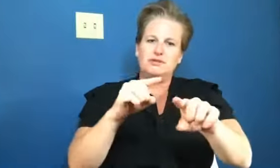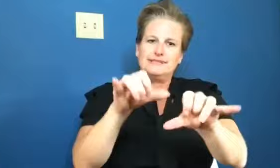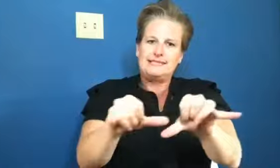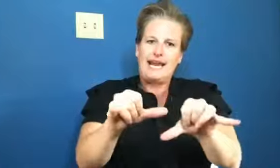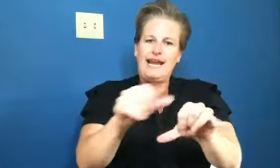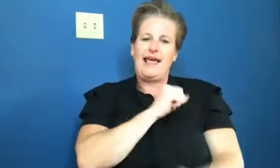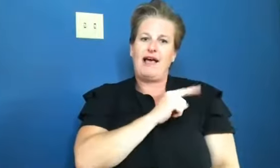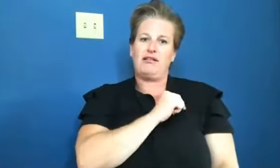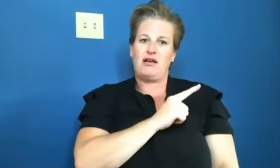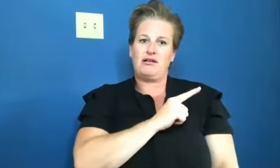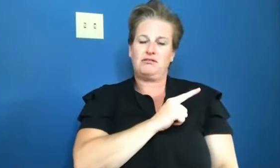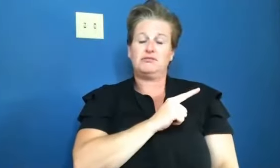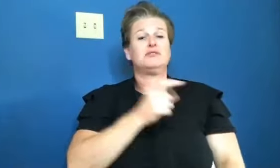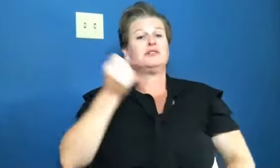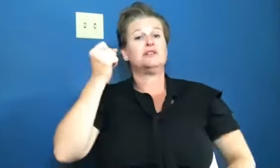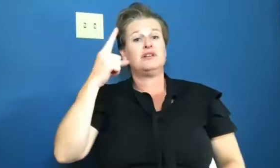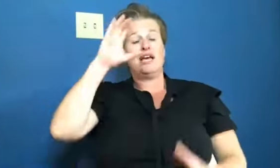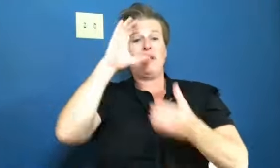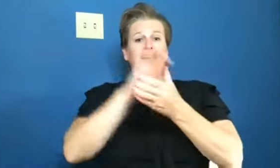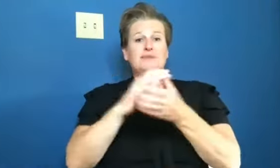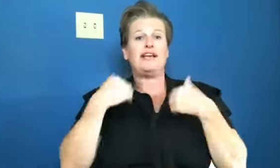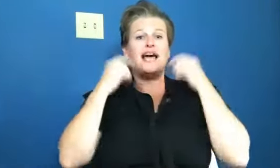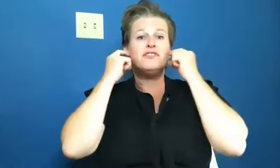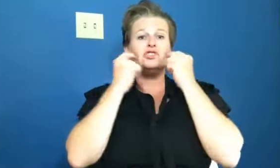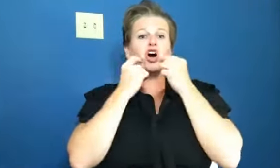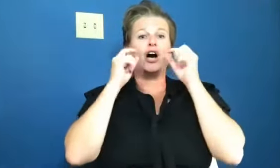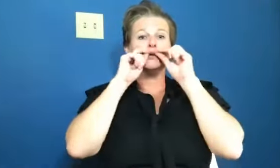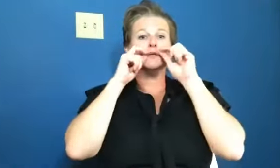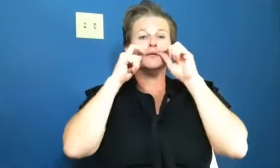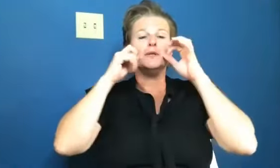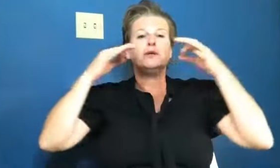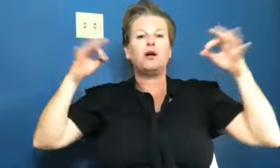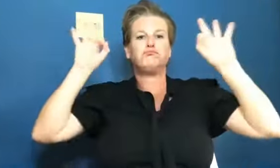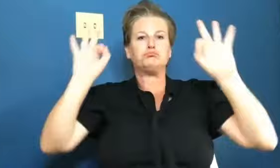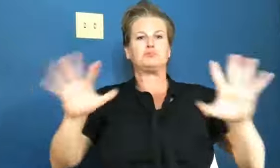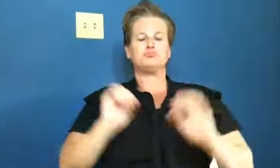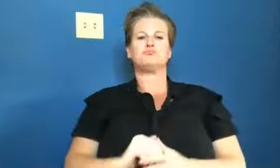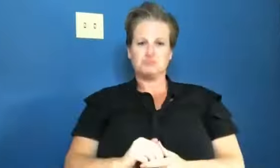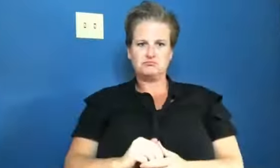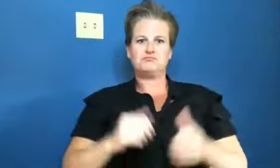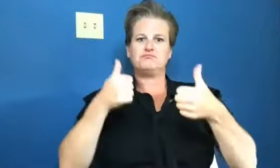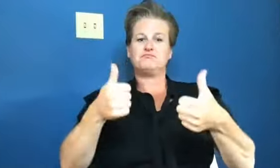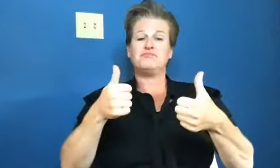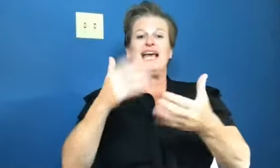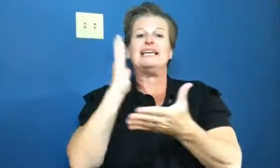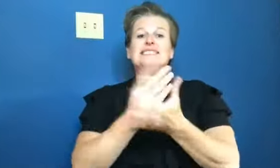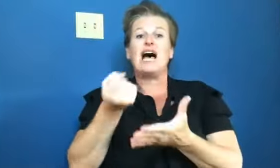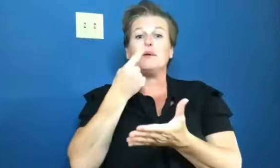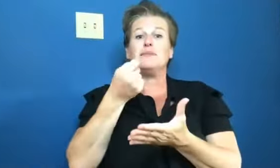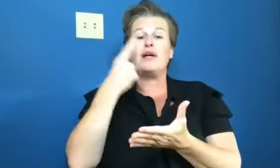jaw unwired shut about 3 months later, that he stopped taking his seizure medication, which was against doctor's orders, so that he could drink again. He